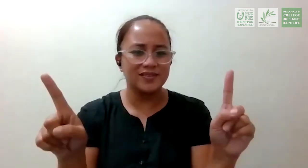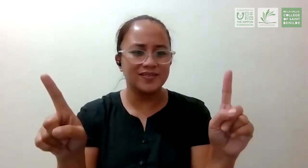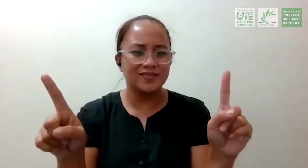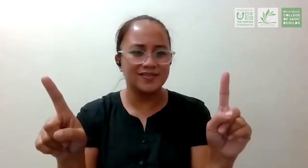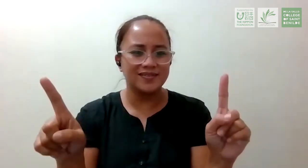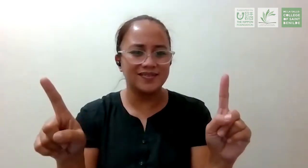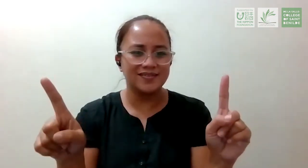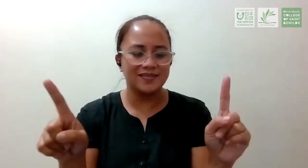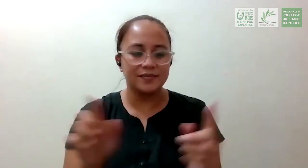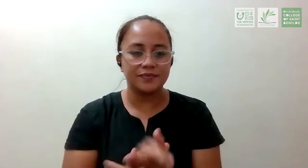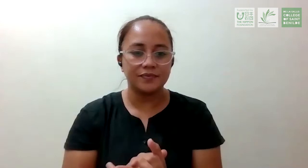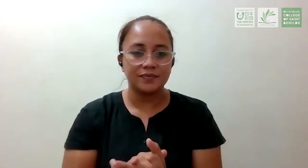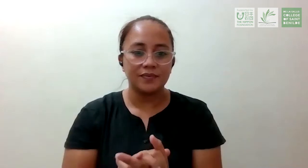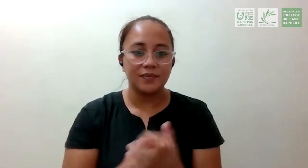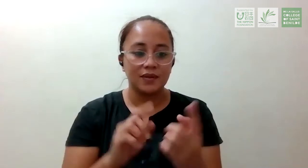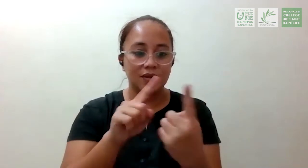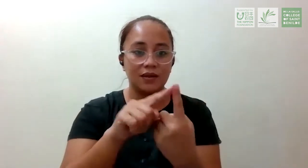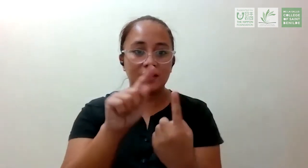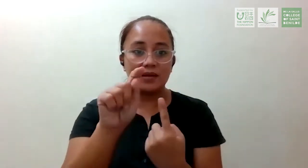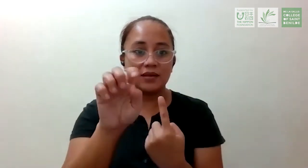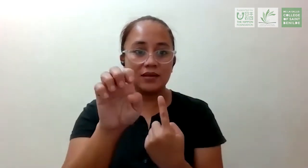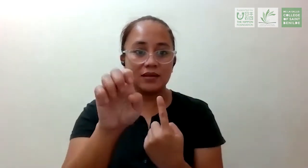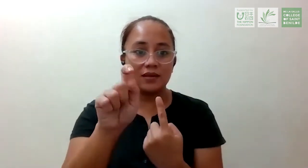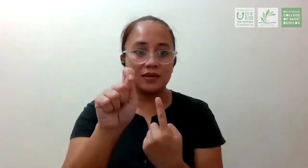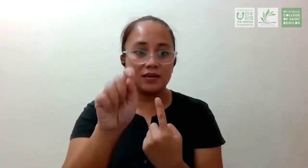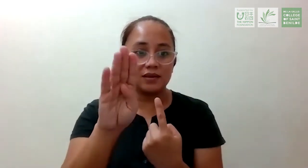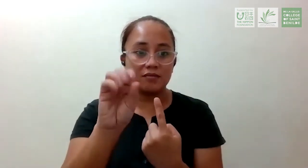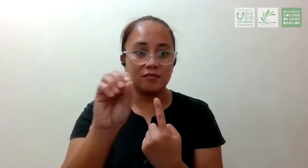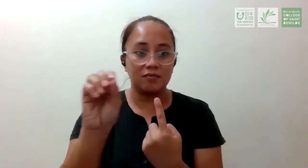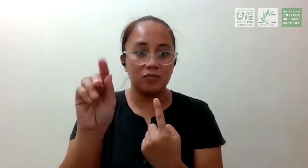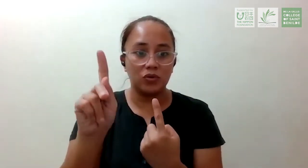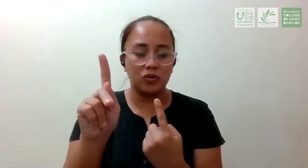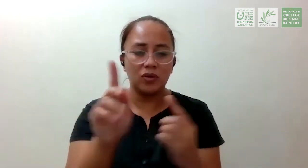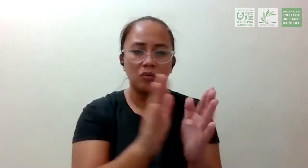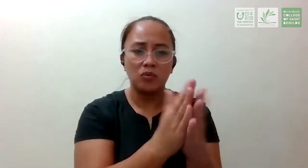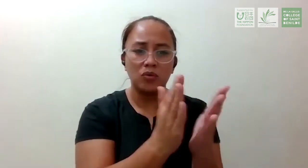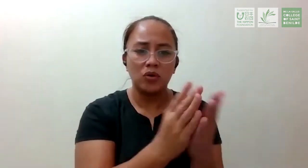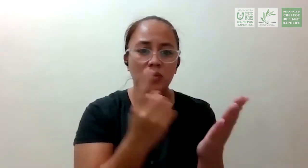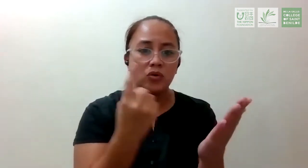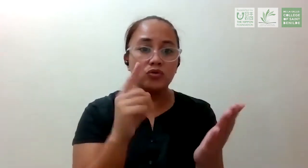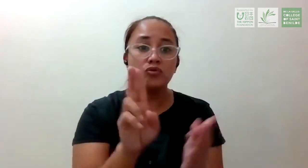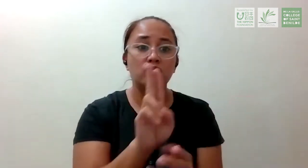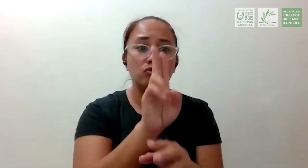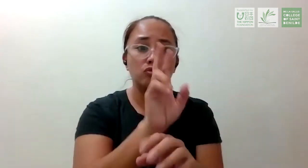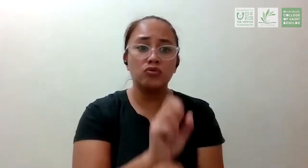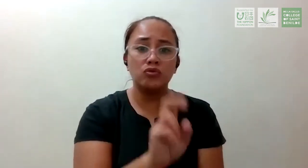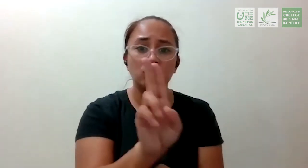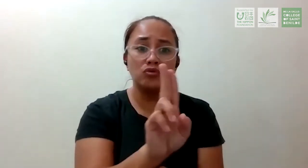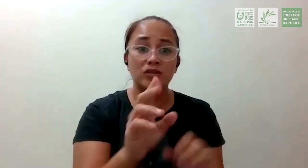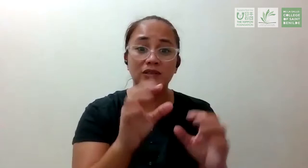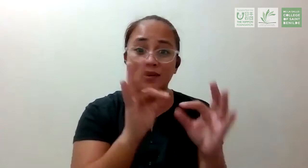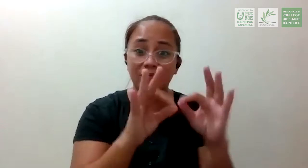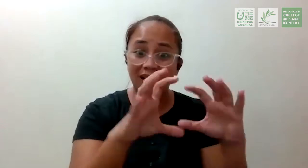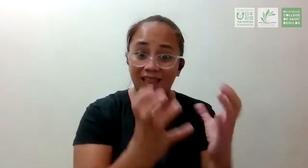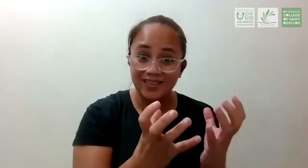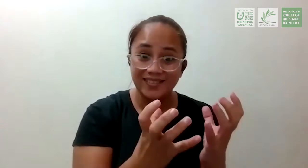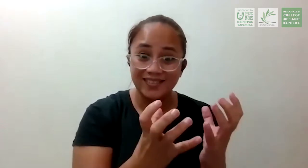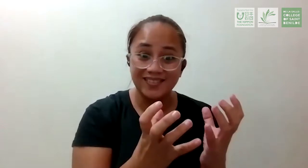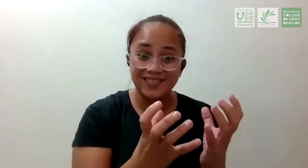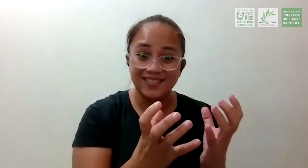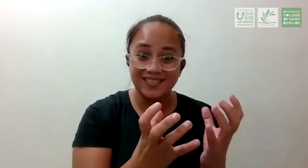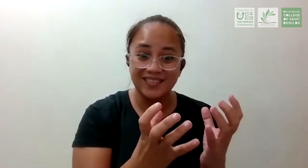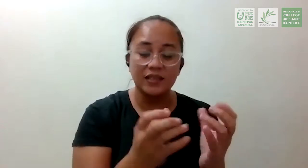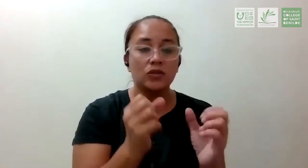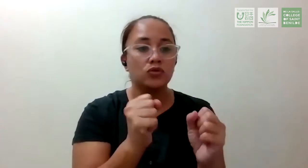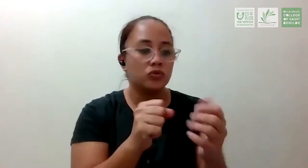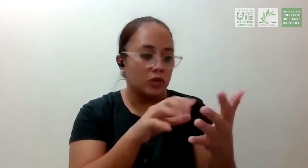Okay, a textbook is a book that you often use during class, and you can learn a